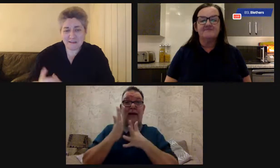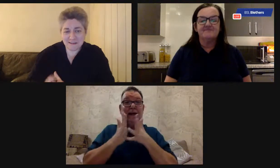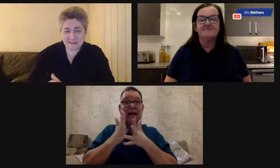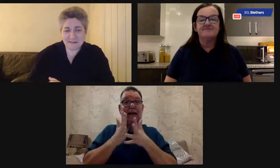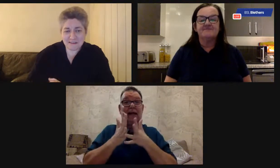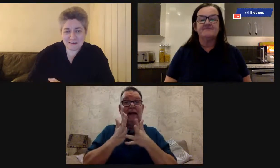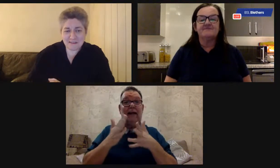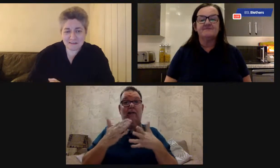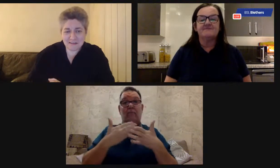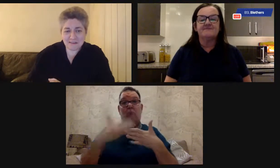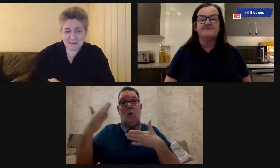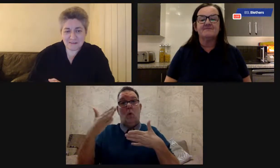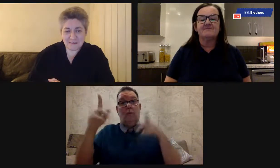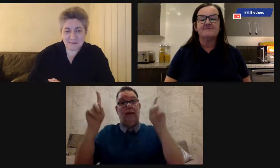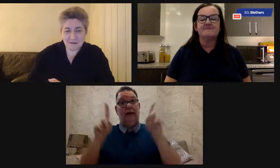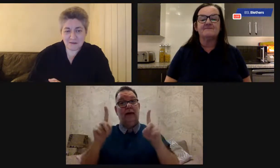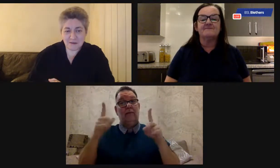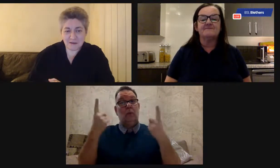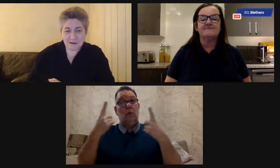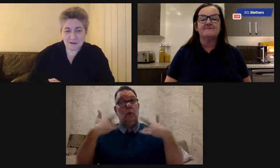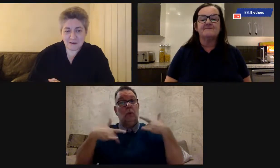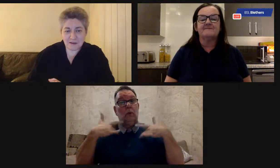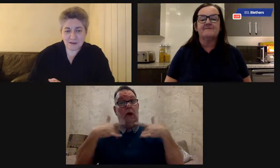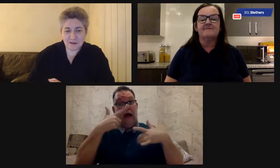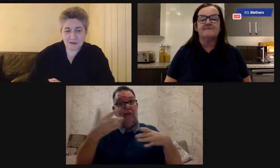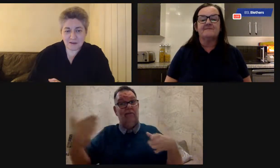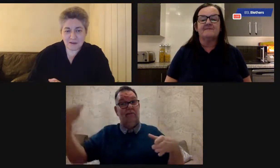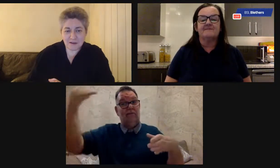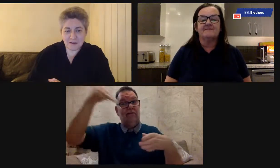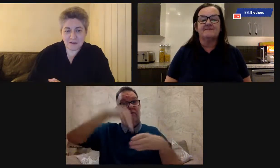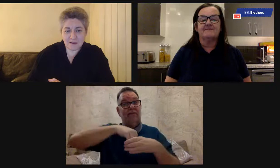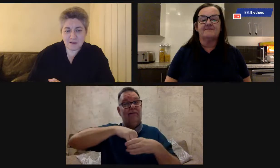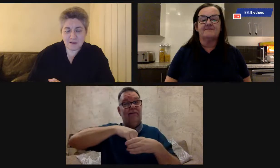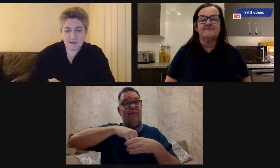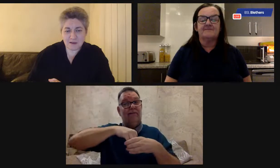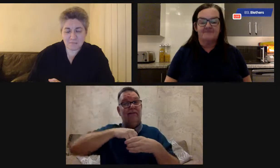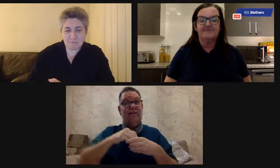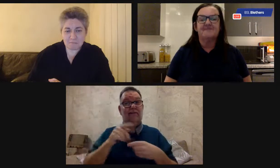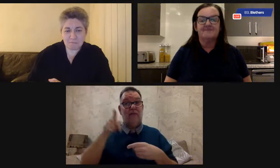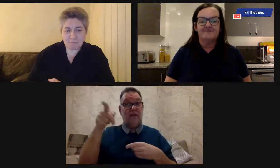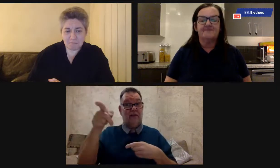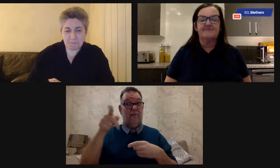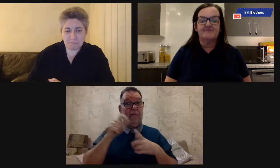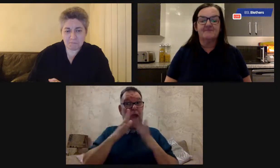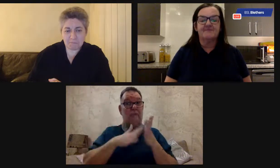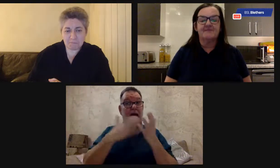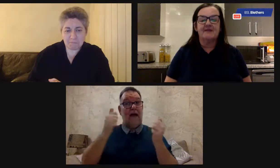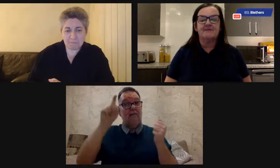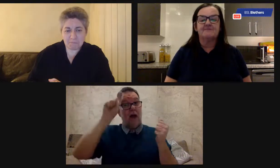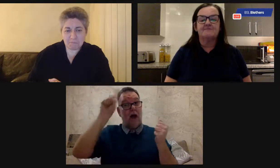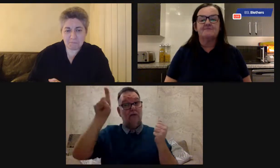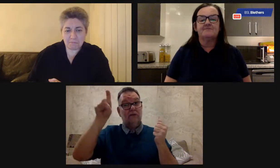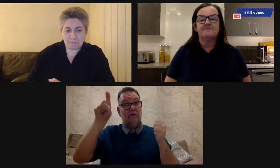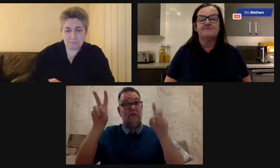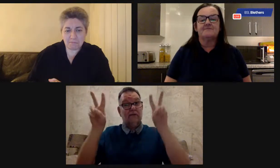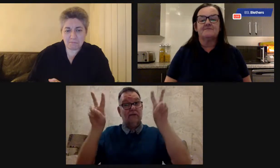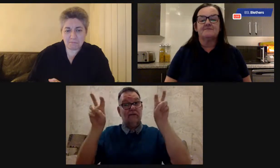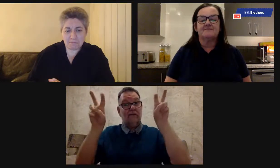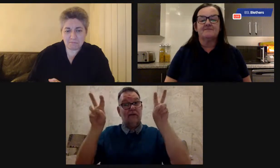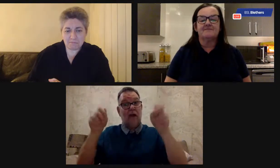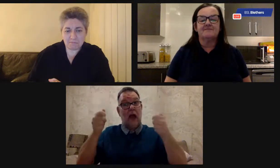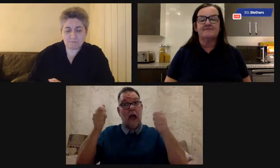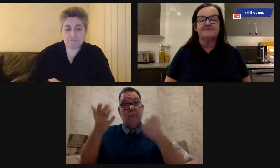some bowling. And what we're trying to do is get more people involved in some lawn